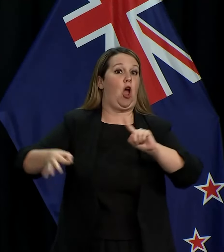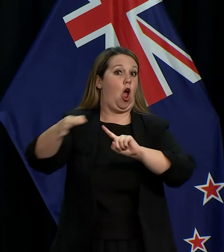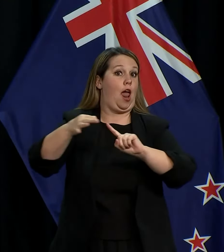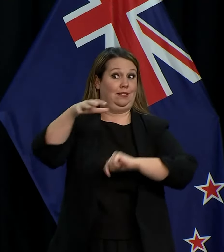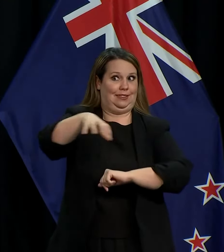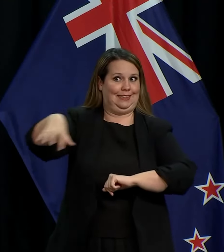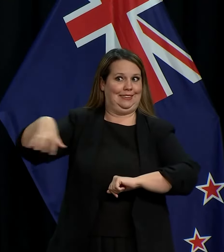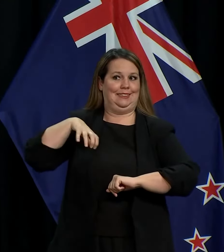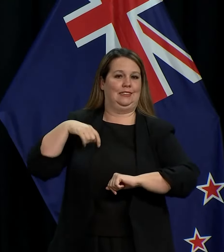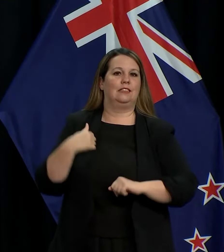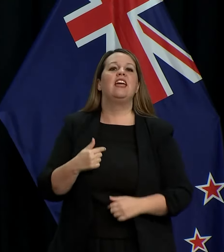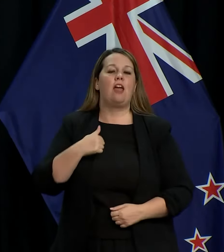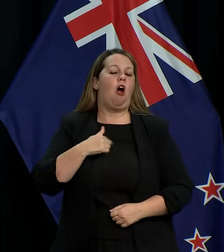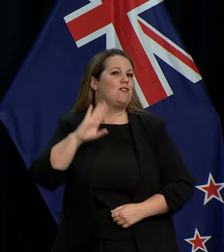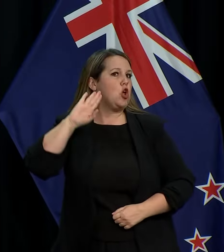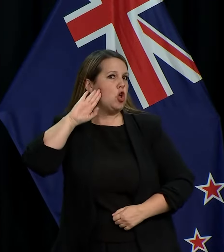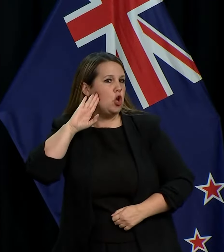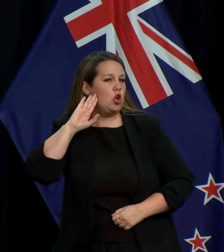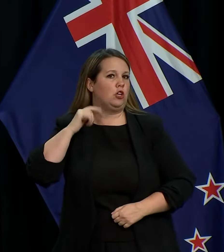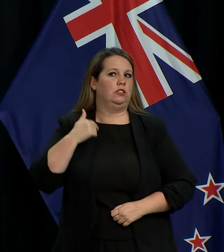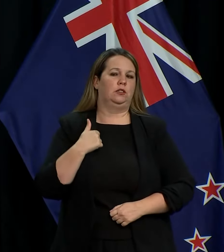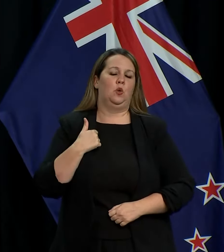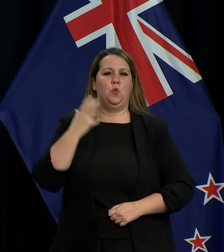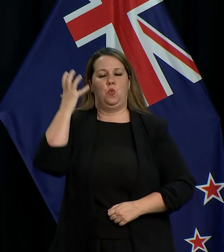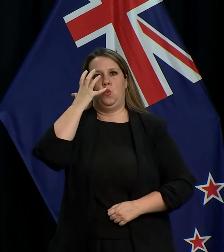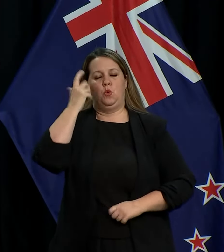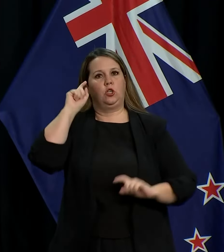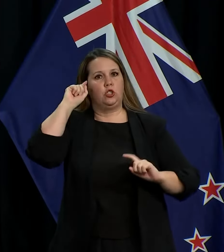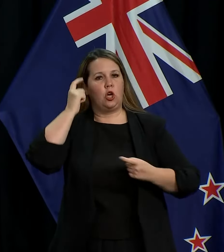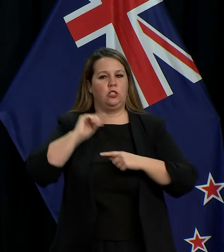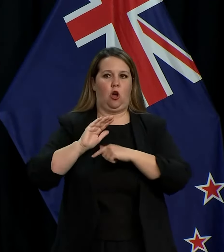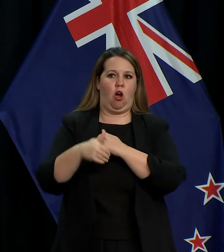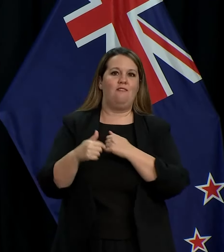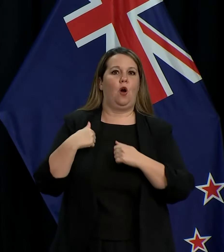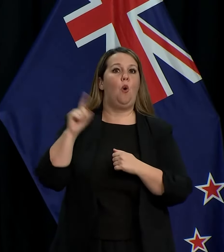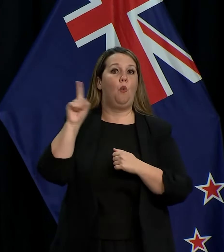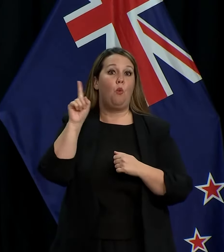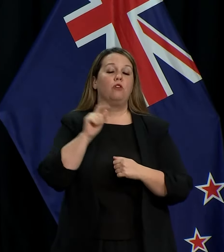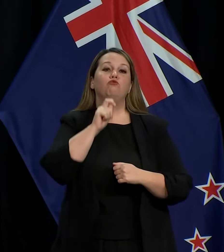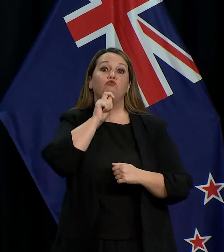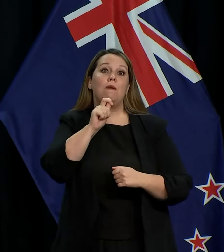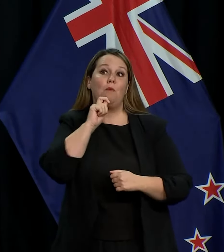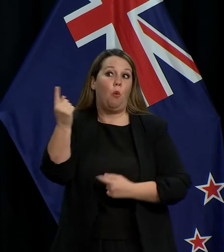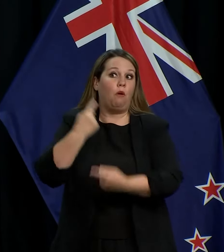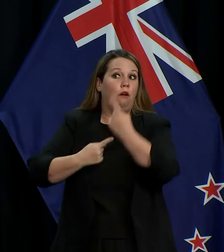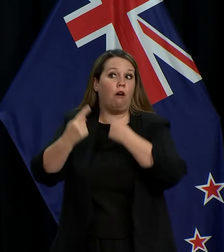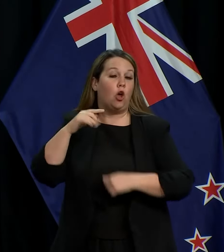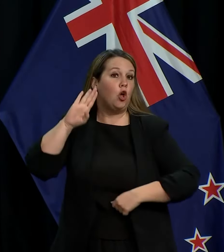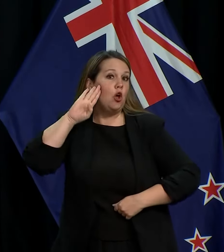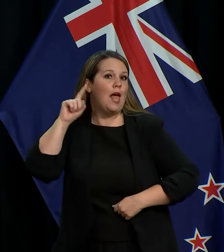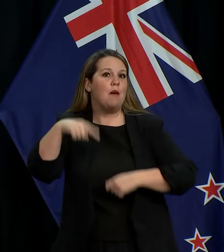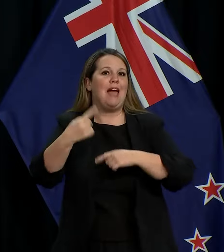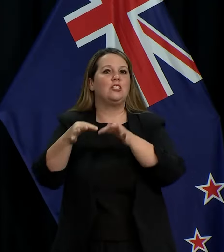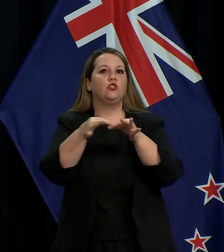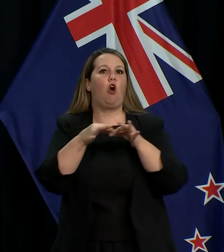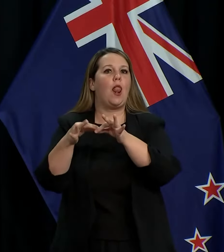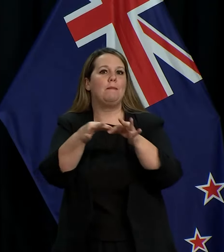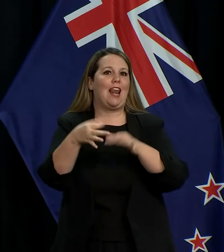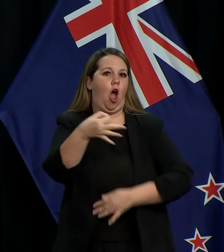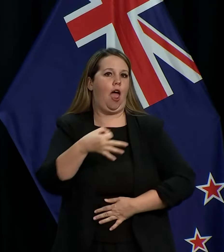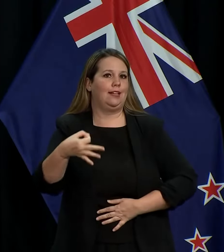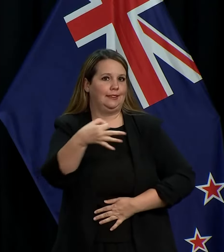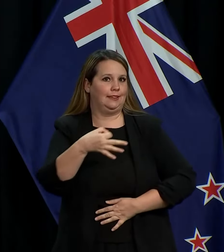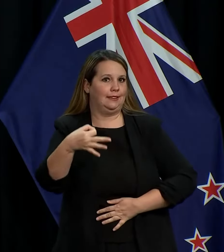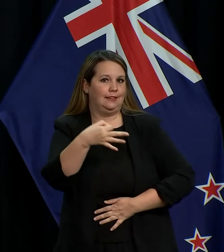and seeing in the Pacific based on what's being reported around the Solomon Islands. Look, New Zealand